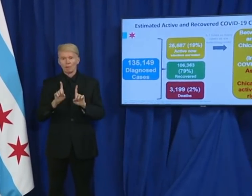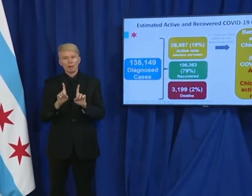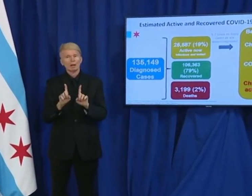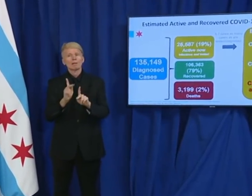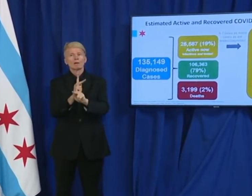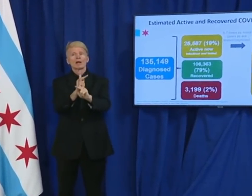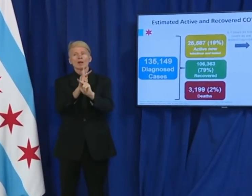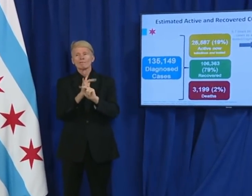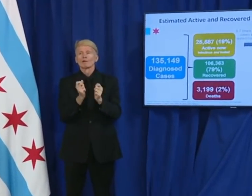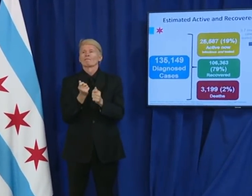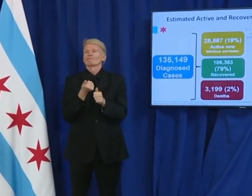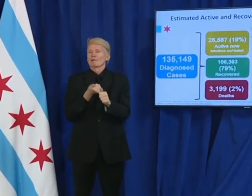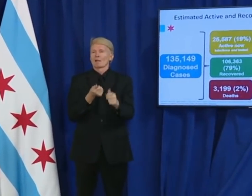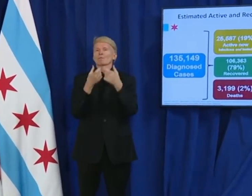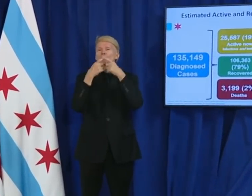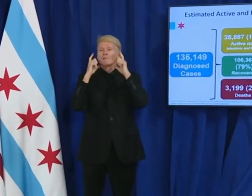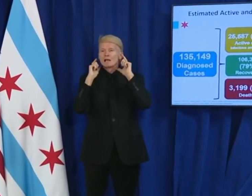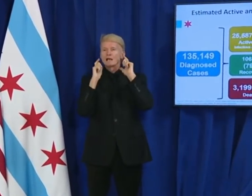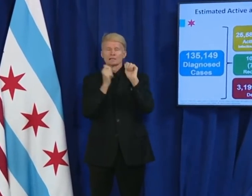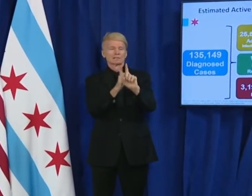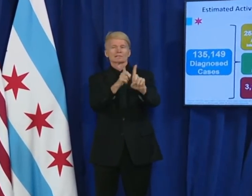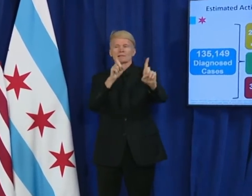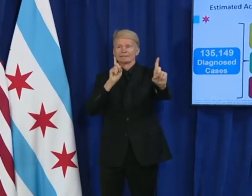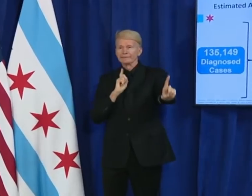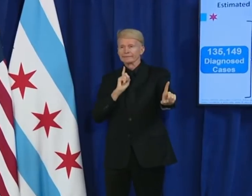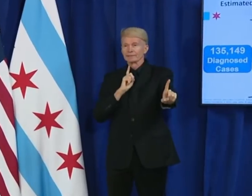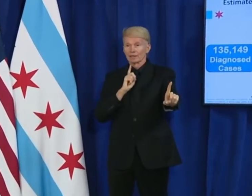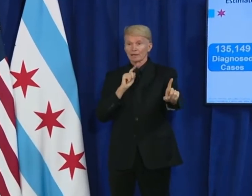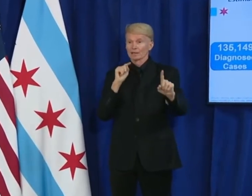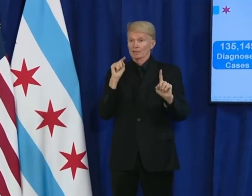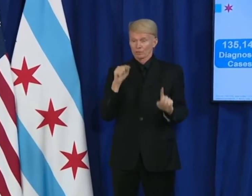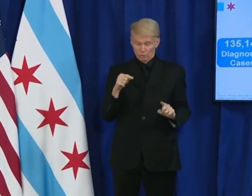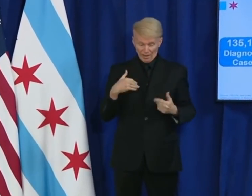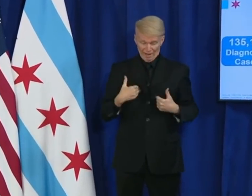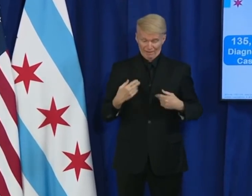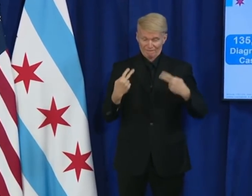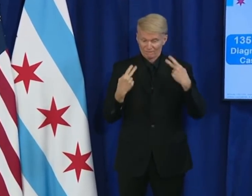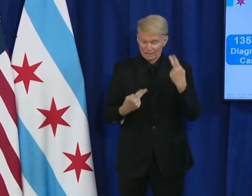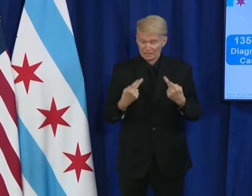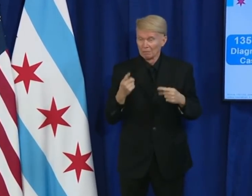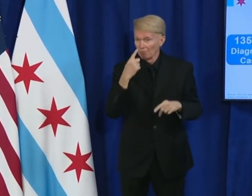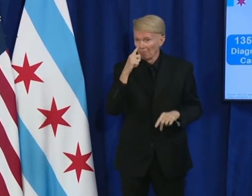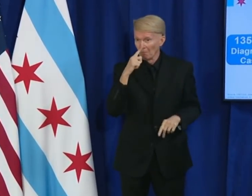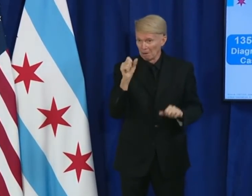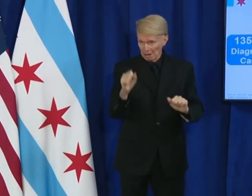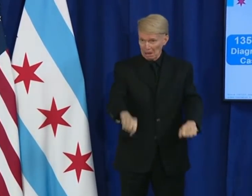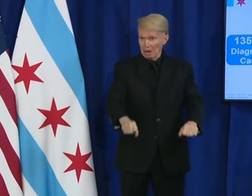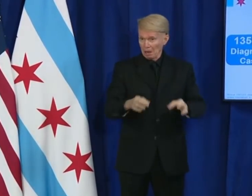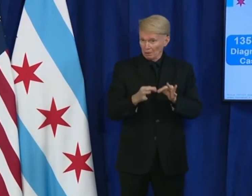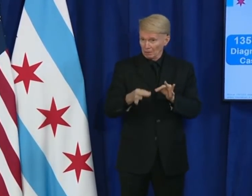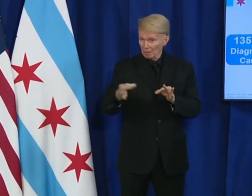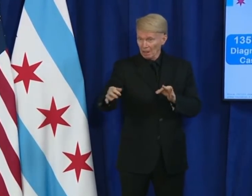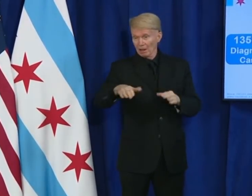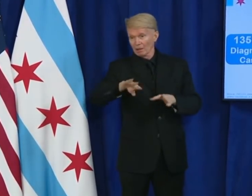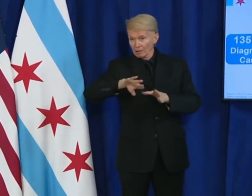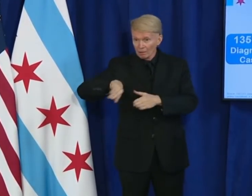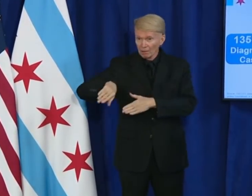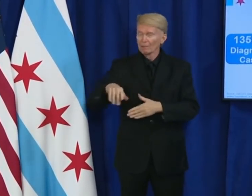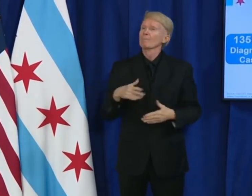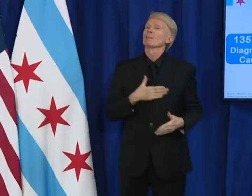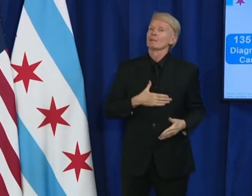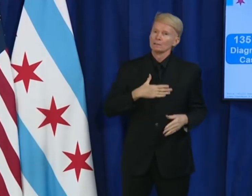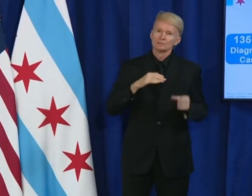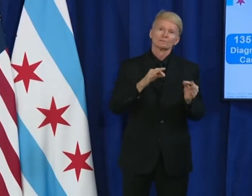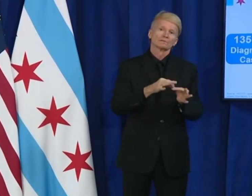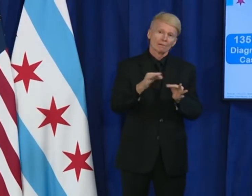being careful with masking and distancing. And if this is a visit that can be delayed, it must be delayed at this